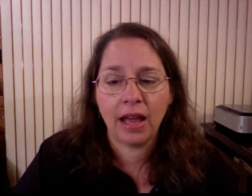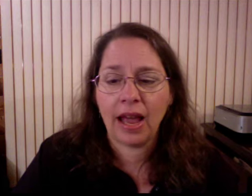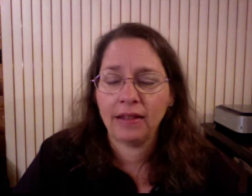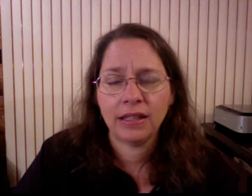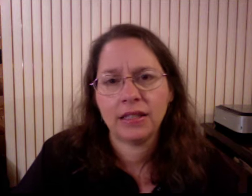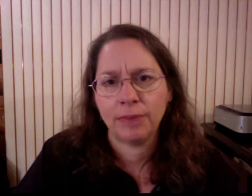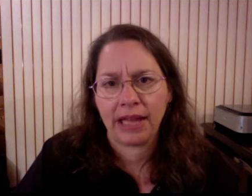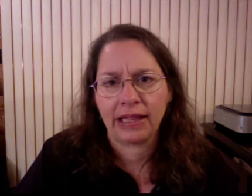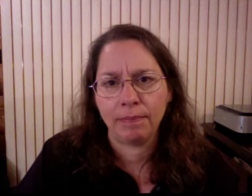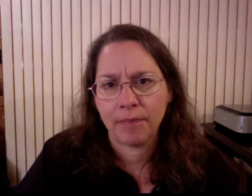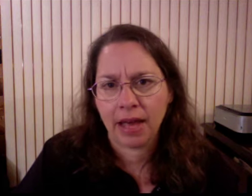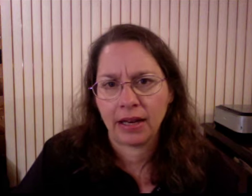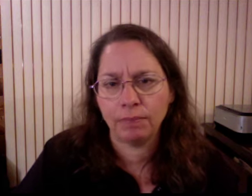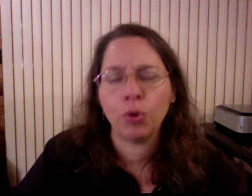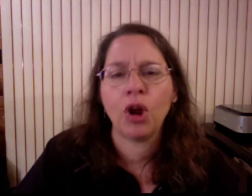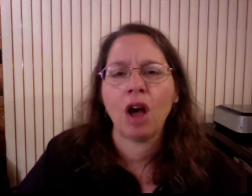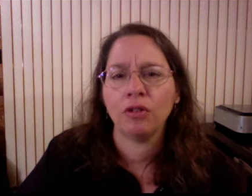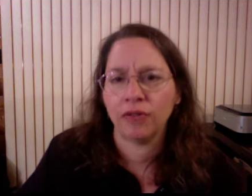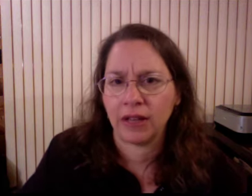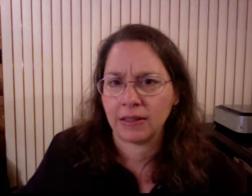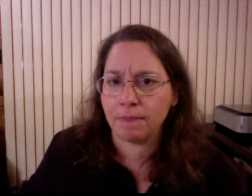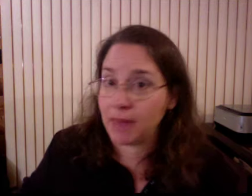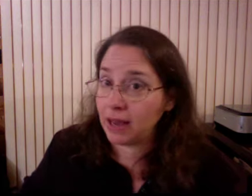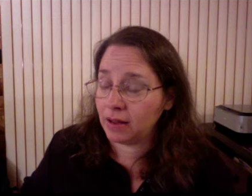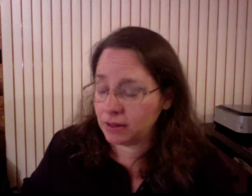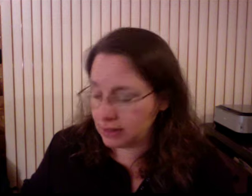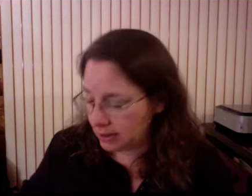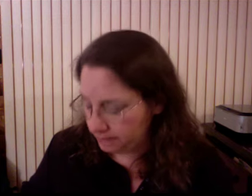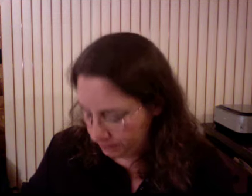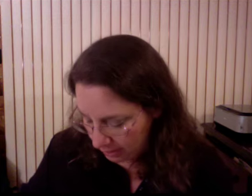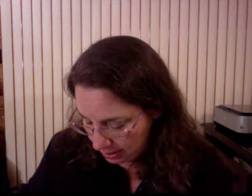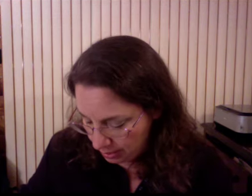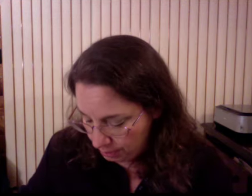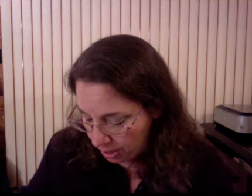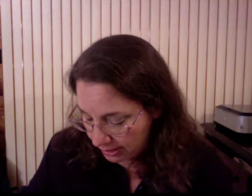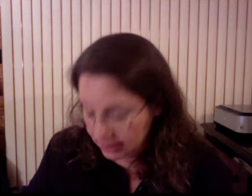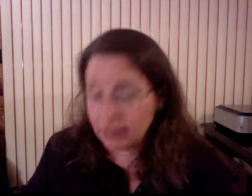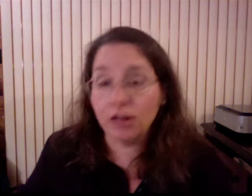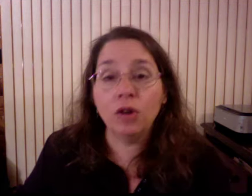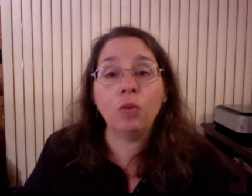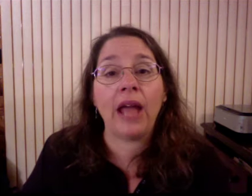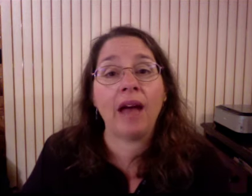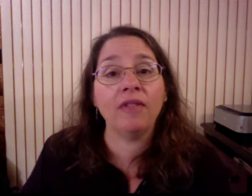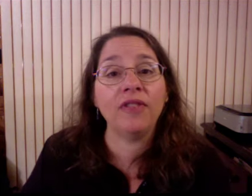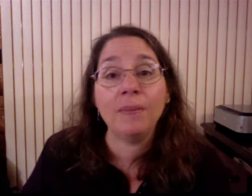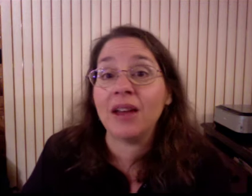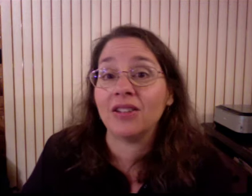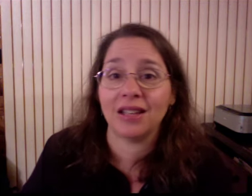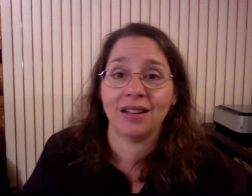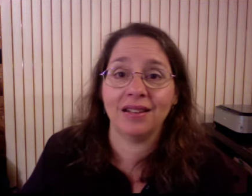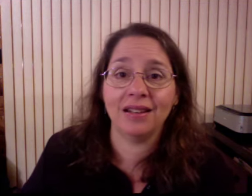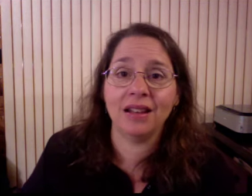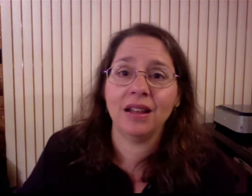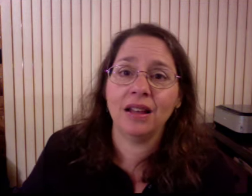And this is mainly men. Pornography is a male sin. But we have a female sin